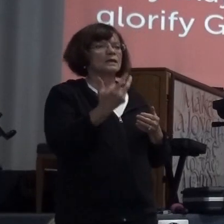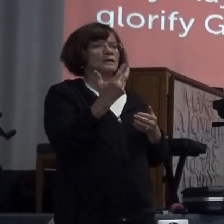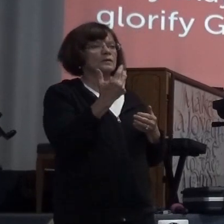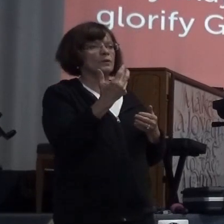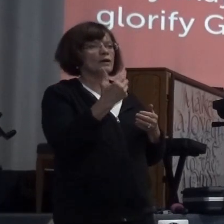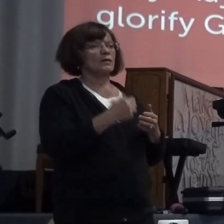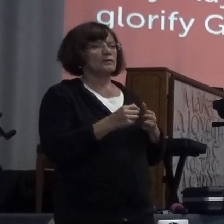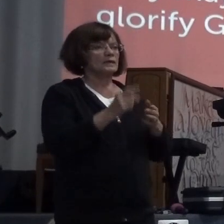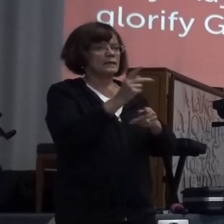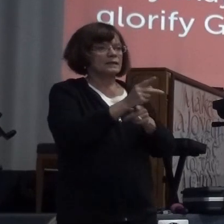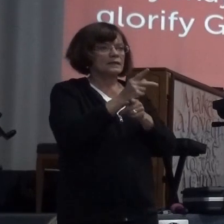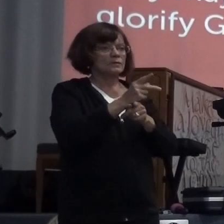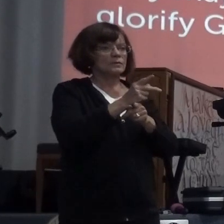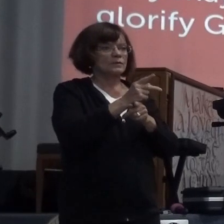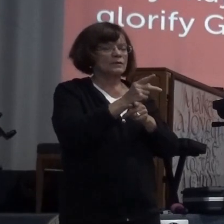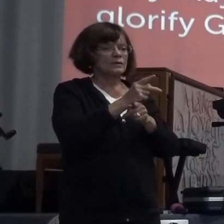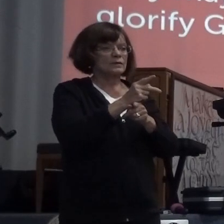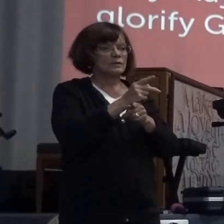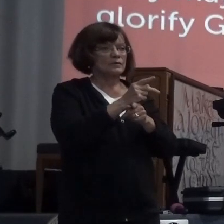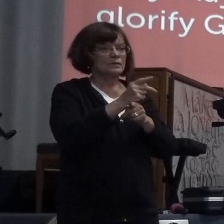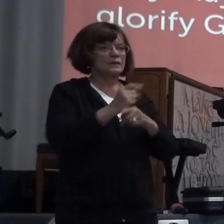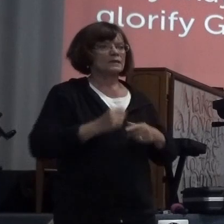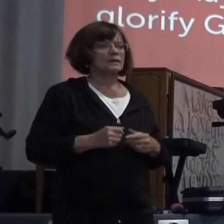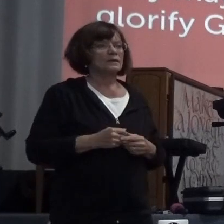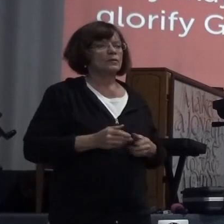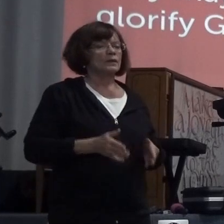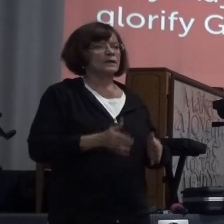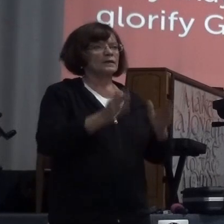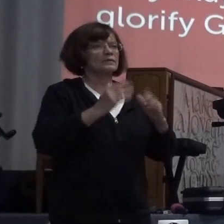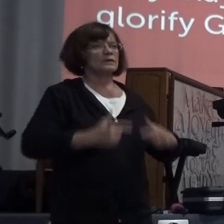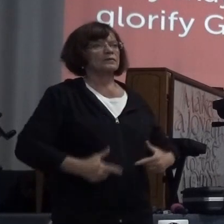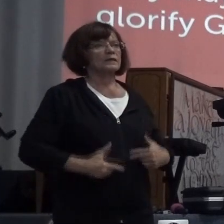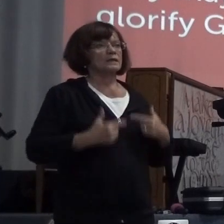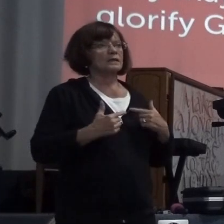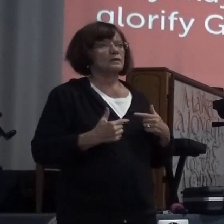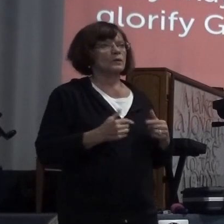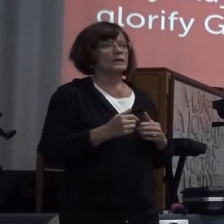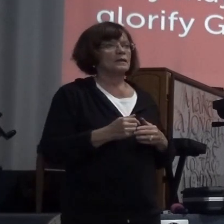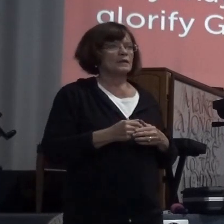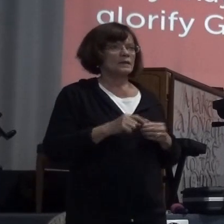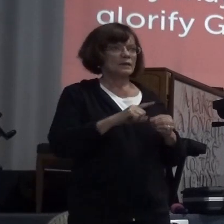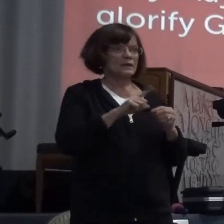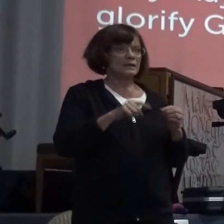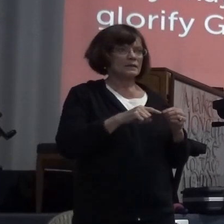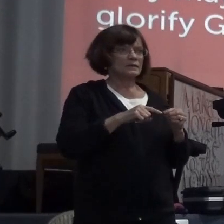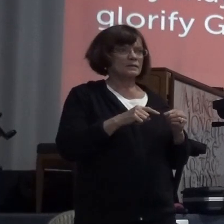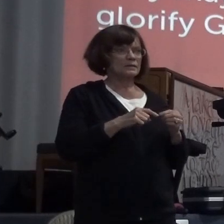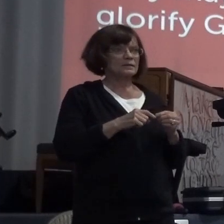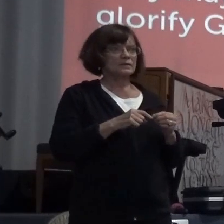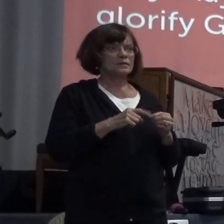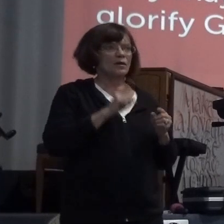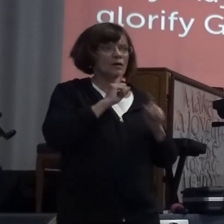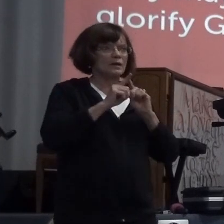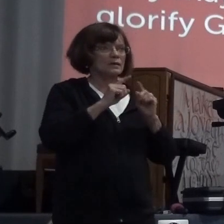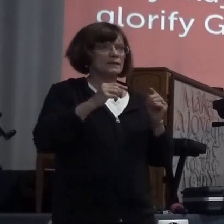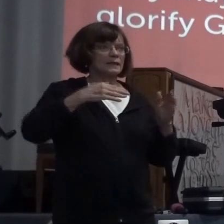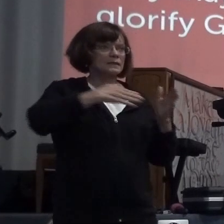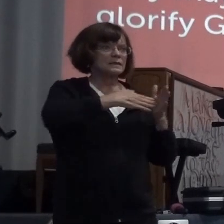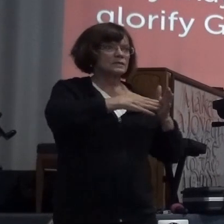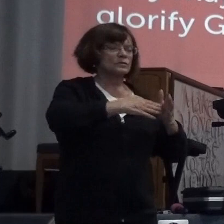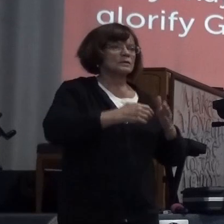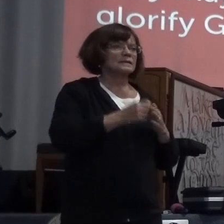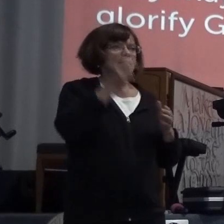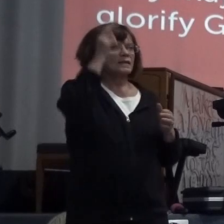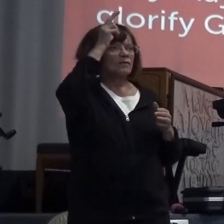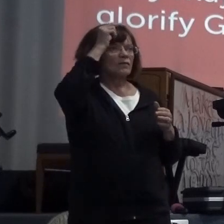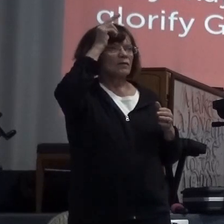conduct among the Gentiles honorable, so that when they speak against you as evildoers, they may see your good deeds and glorify God on the